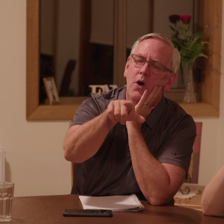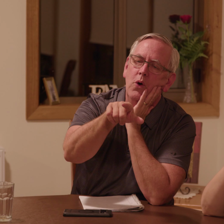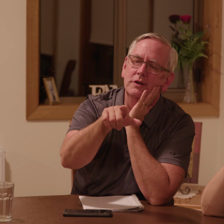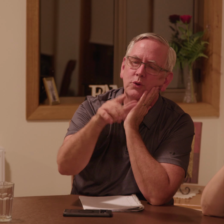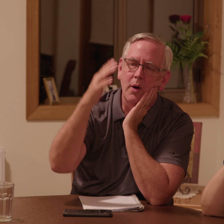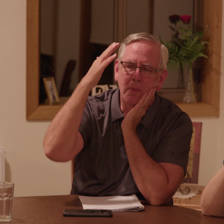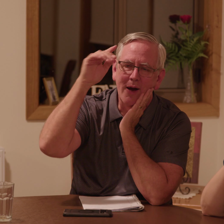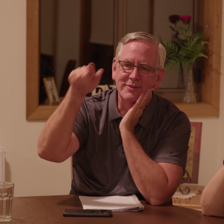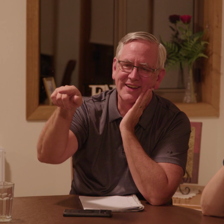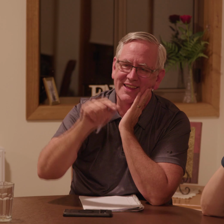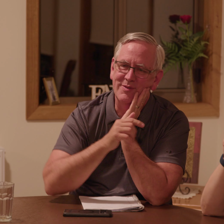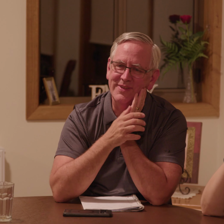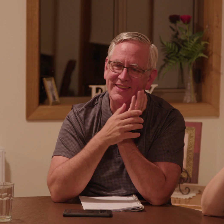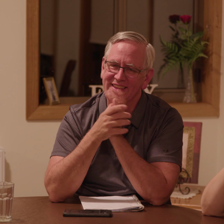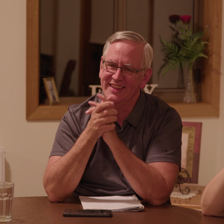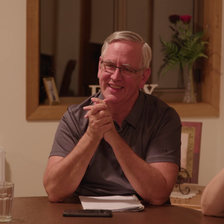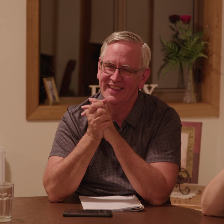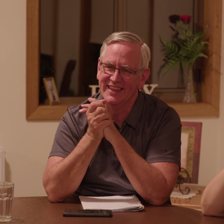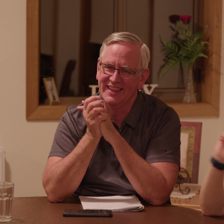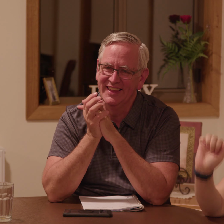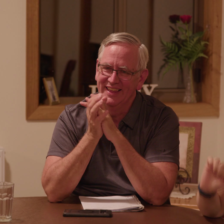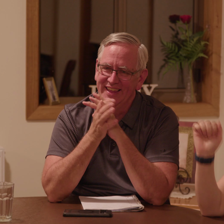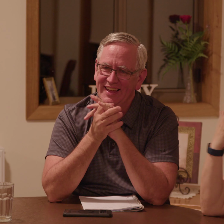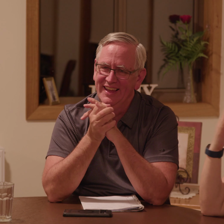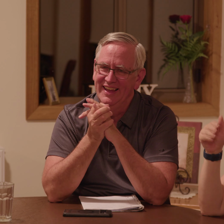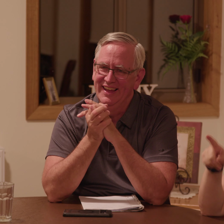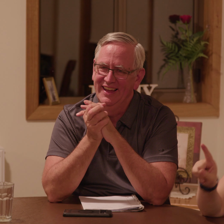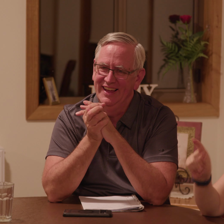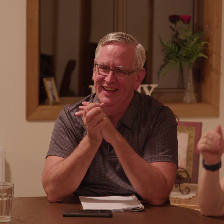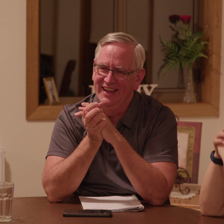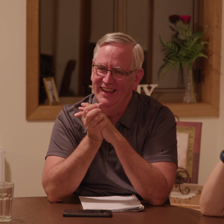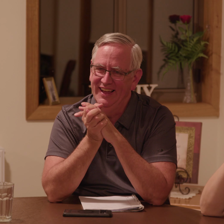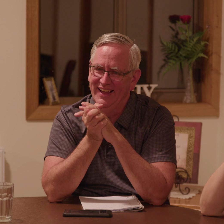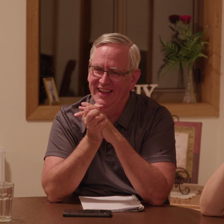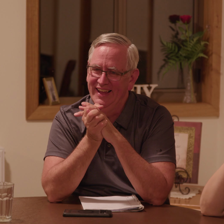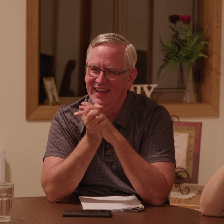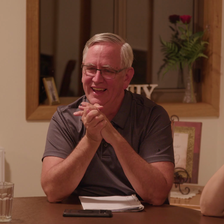So you want one? What's your mum's name?